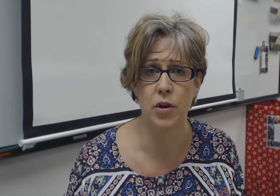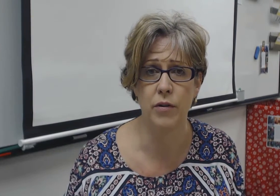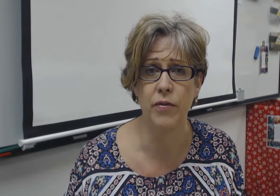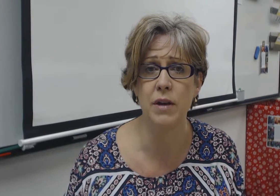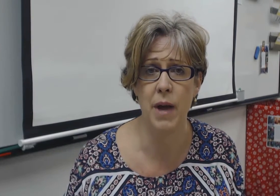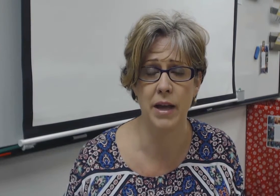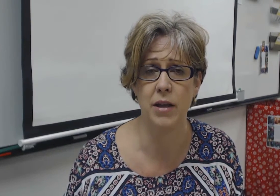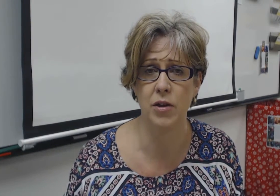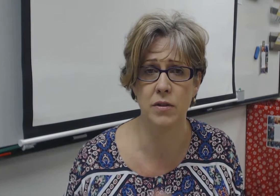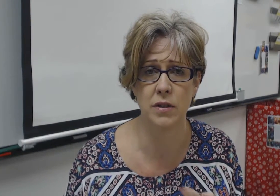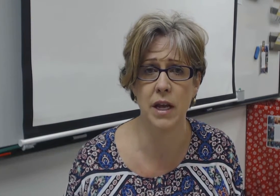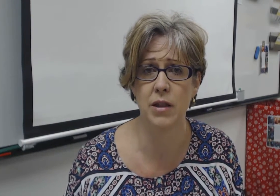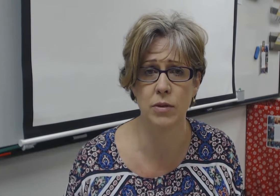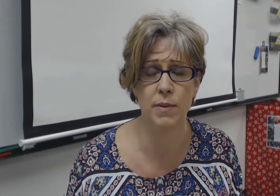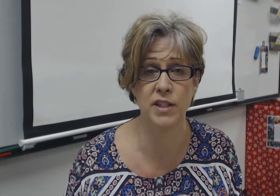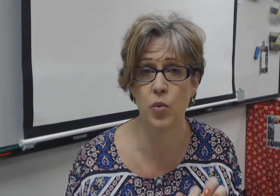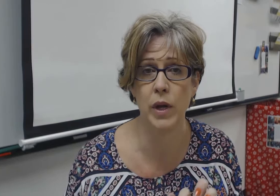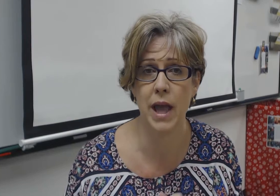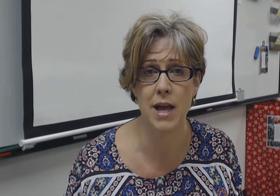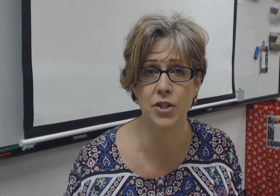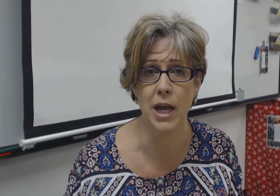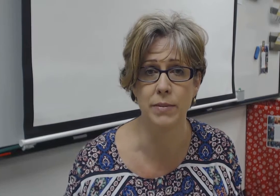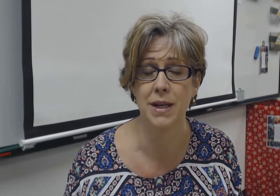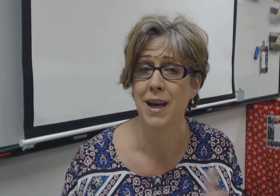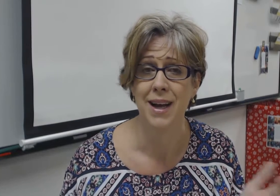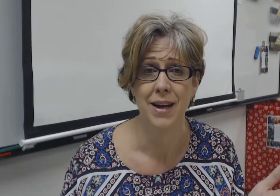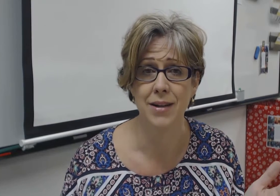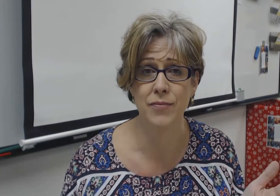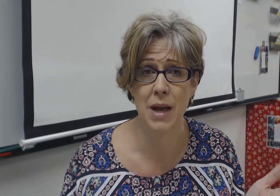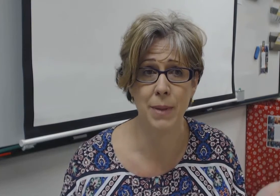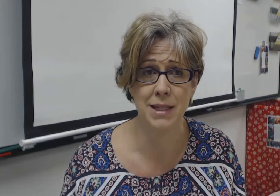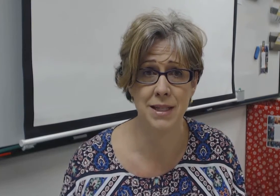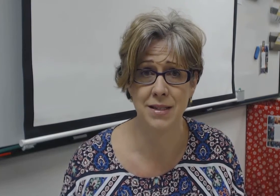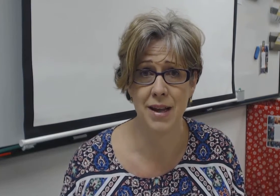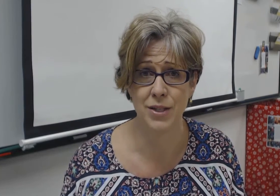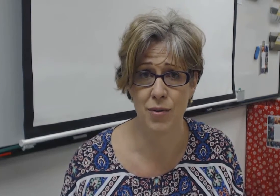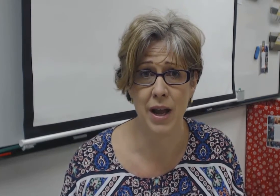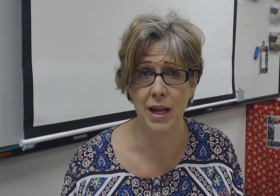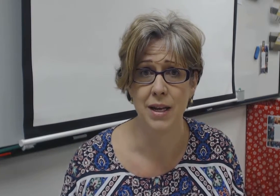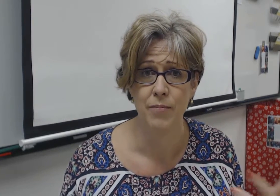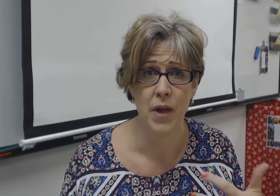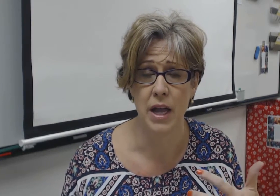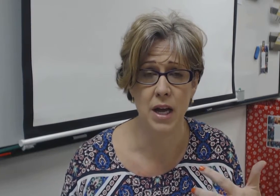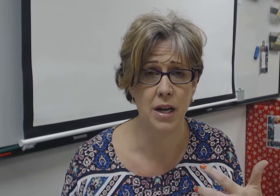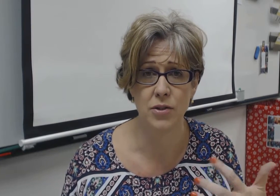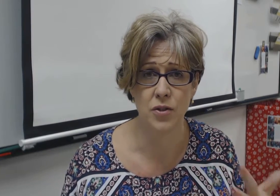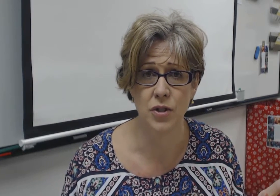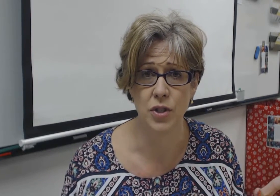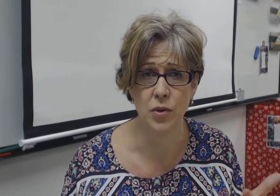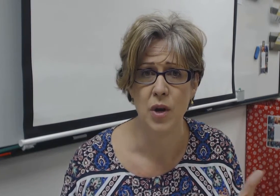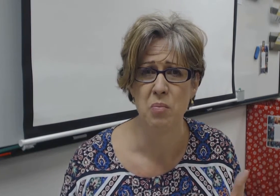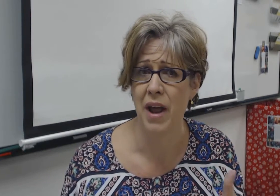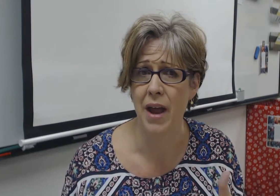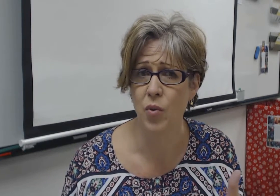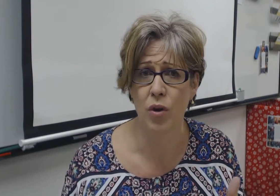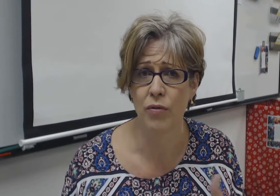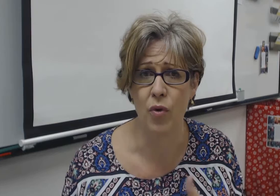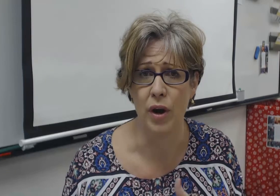your feedback, you'll see the response weak hand shapes. That means the sign is right. I understood you, but I had to work for it.